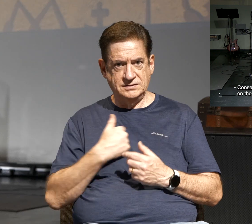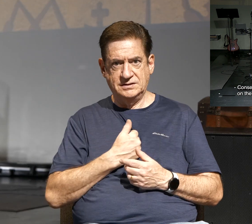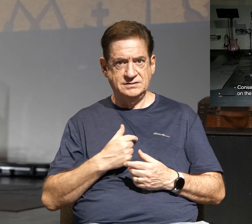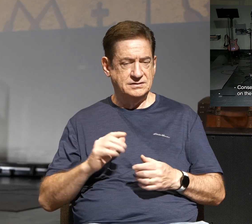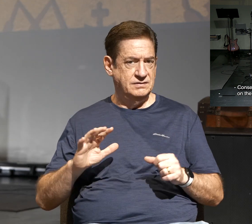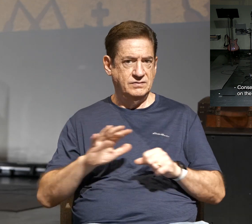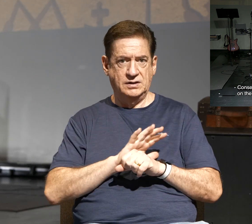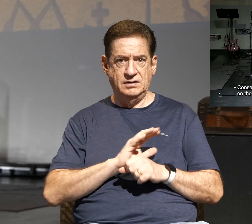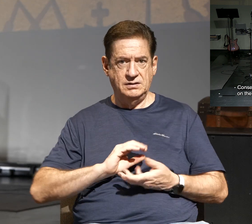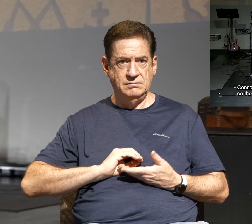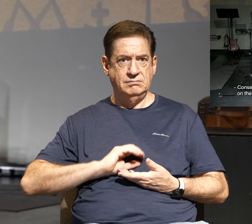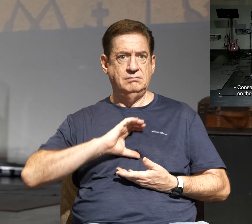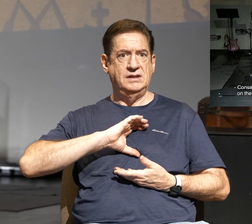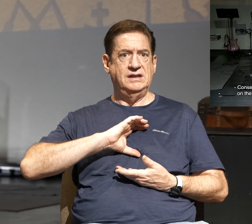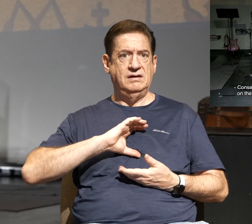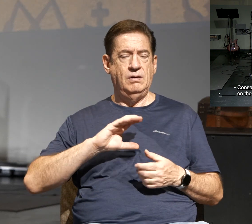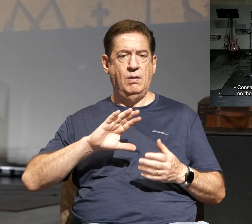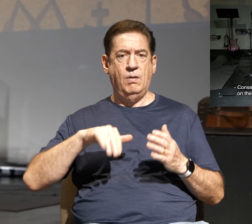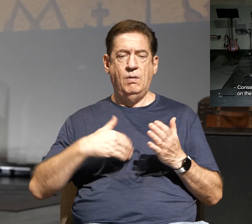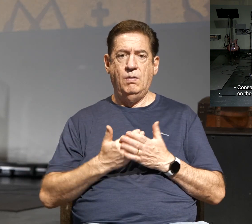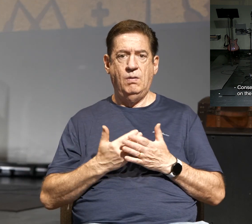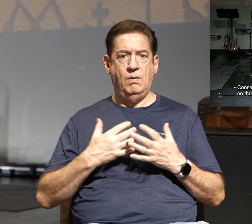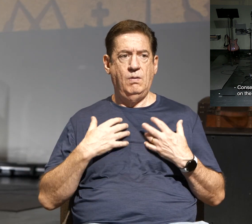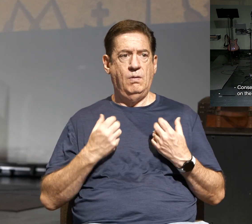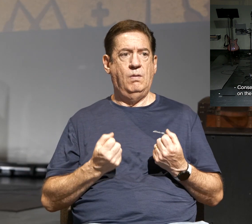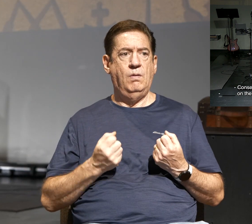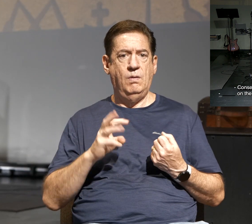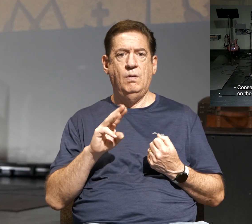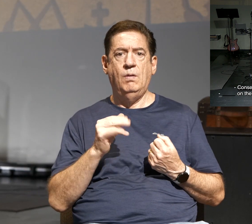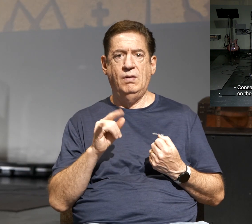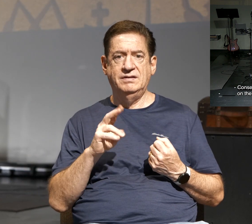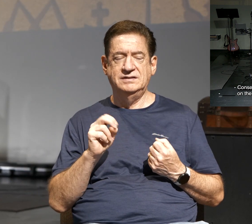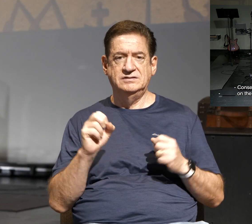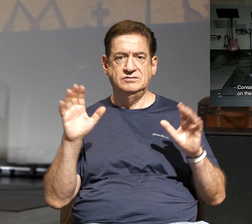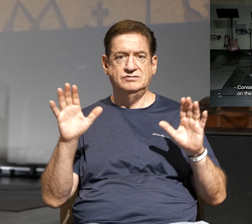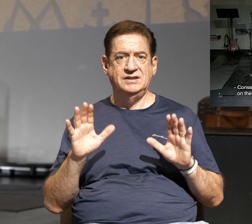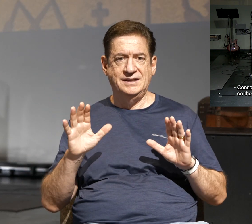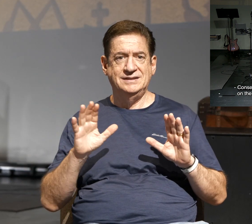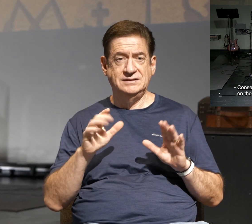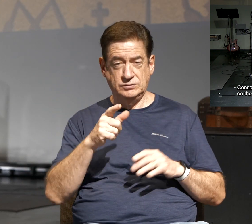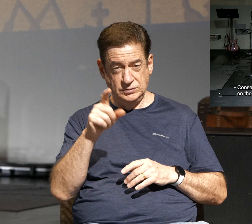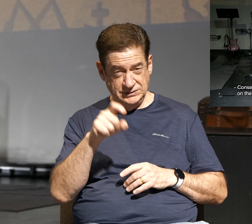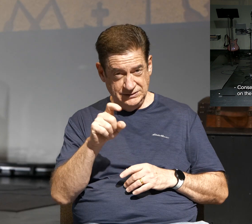completeness, our wholeness, our greatness. Now, this